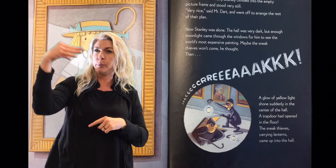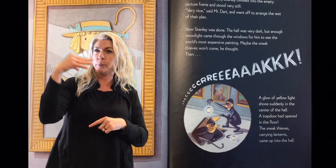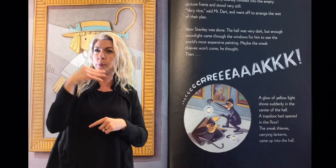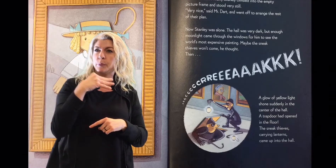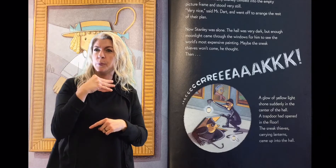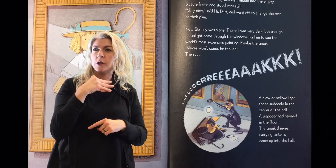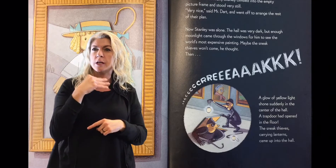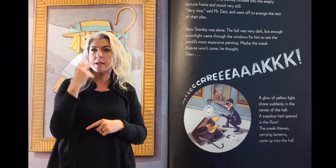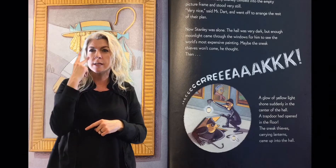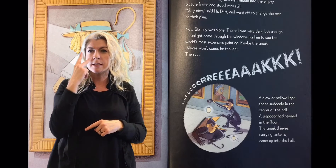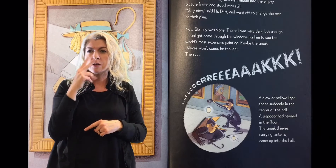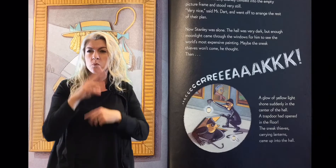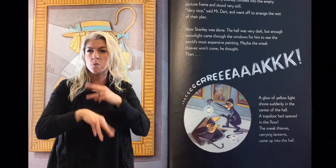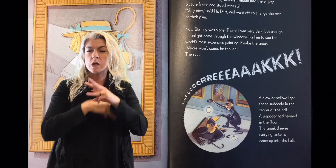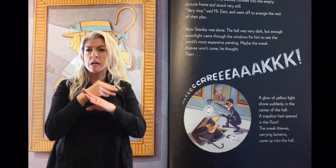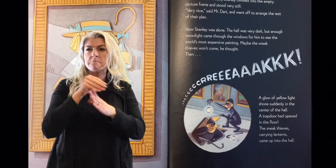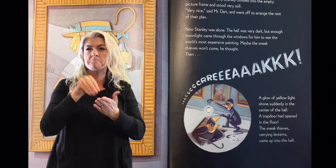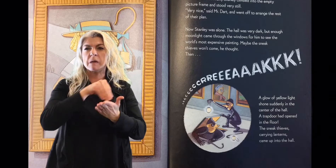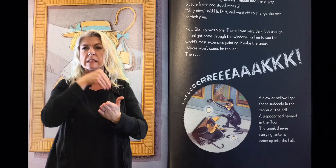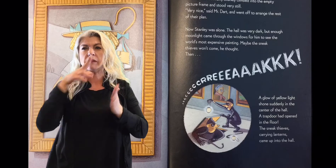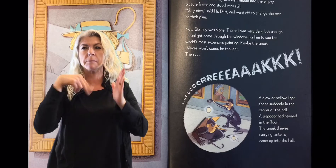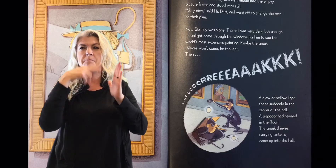most expensive painting.